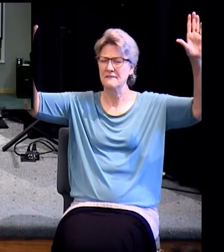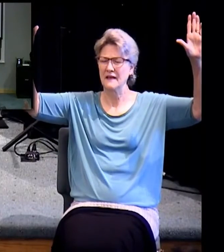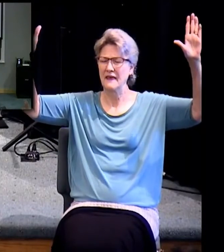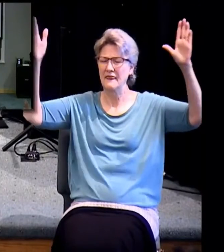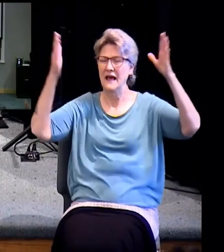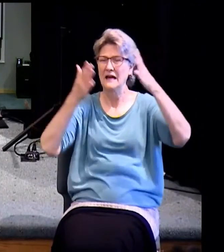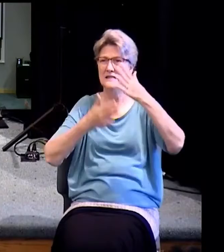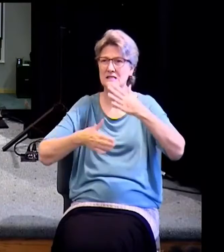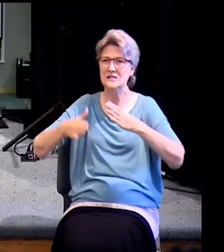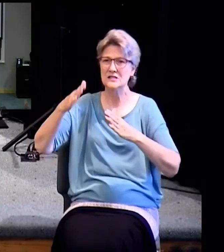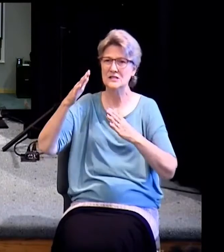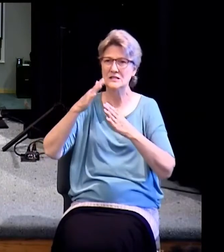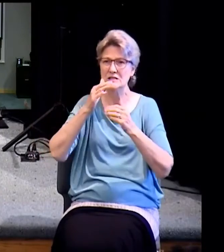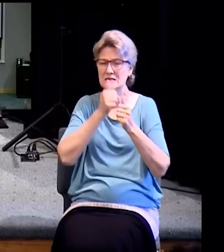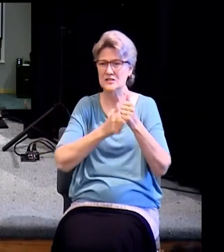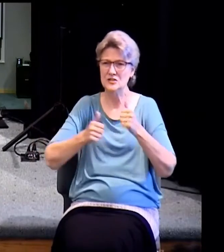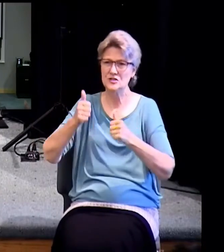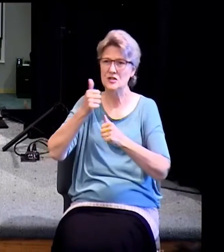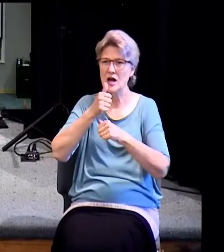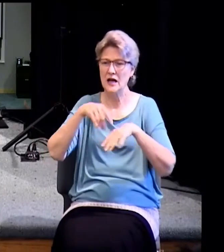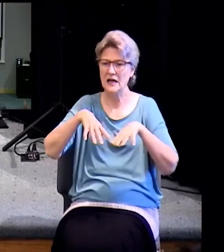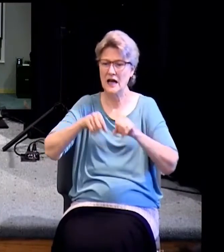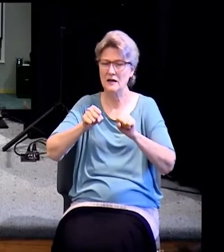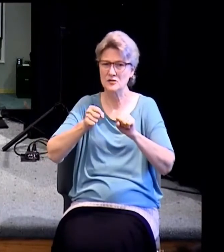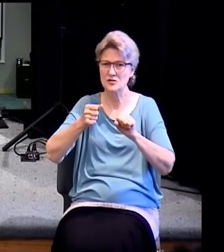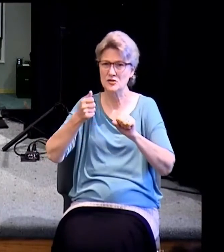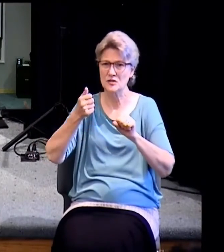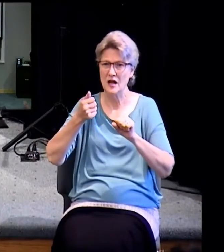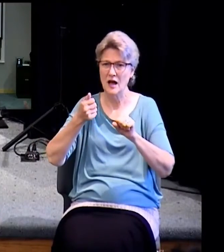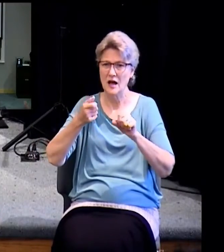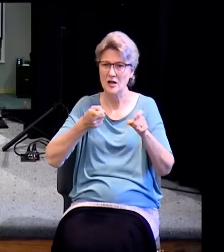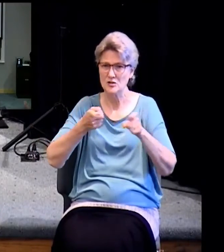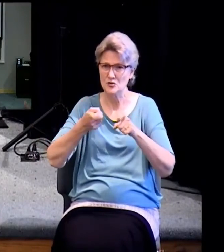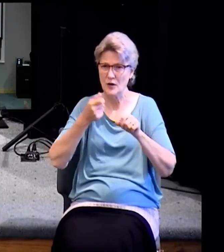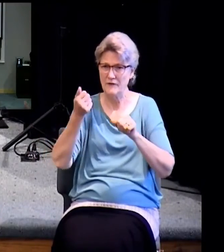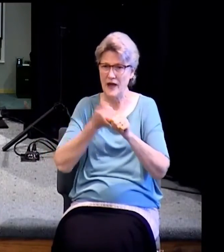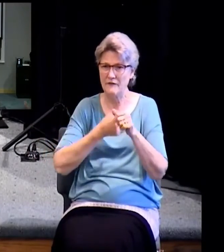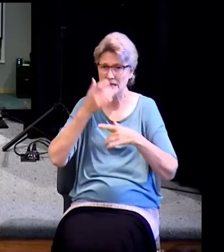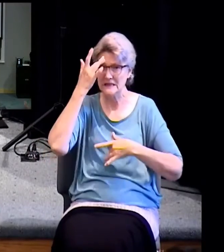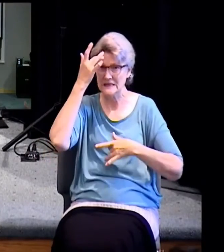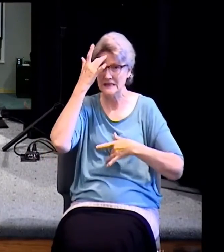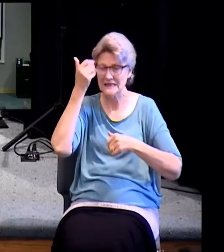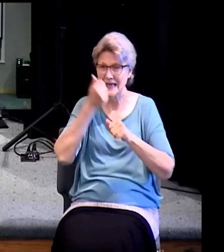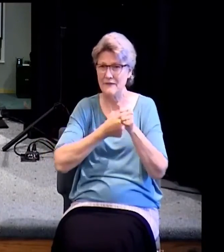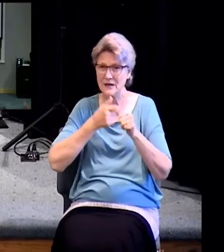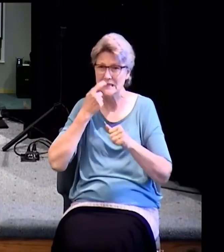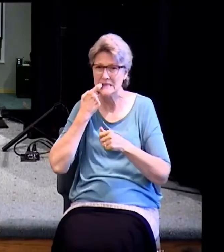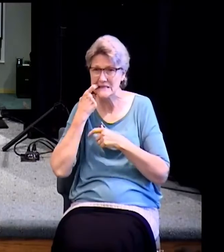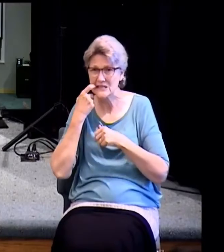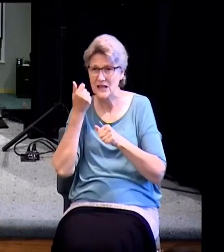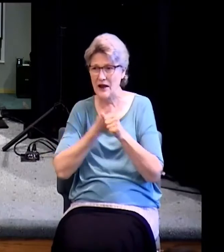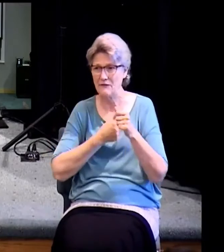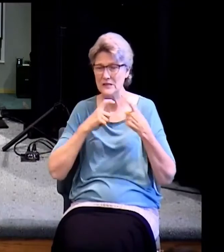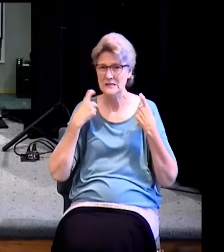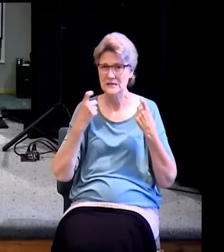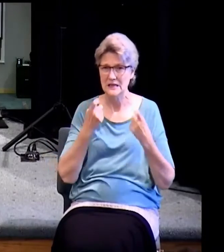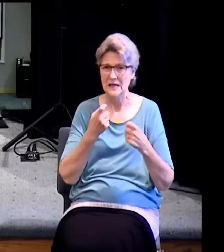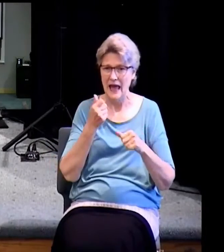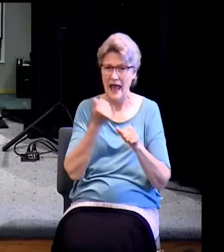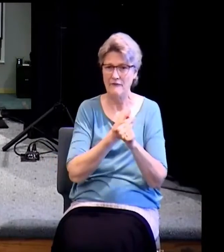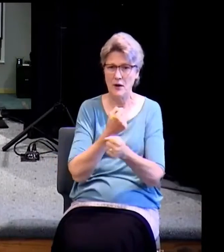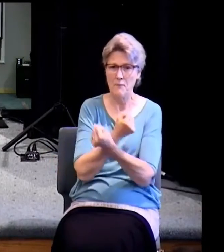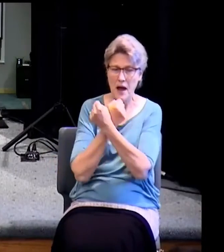precedence over every disease, over every addiction, over every sin, over every